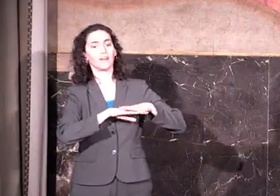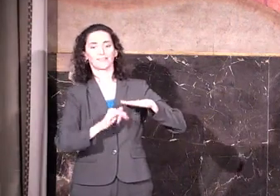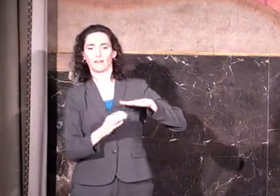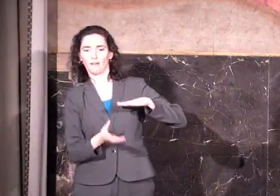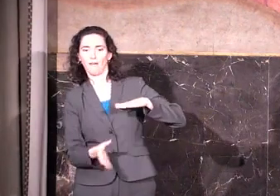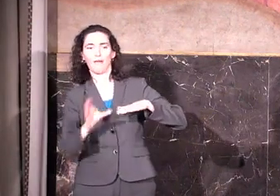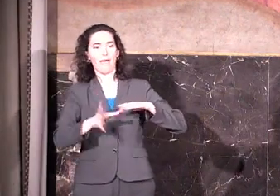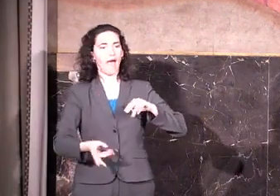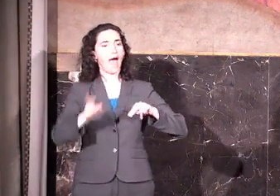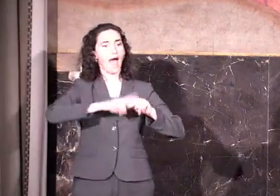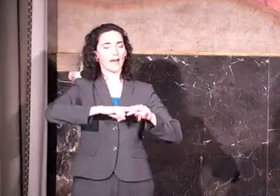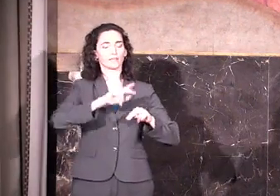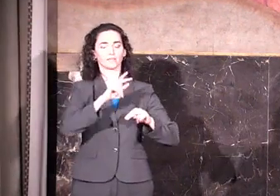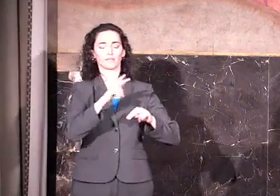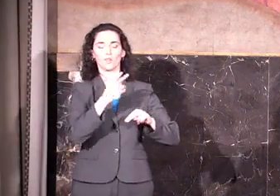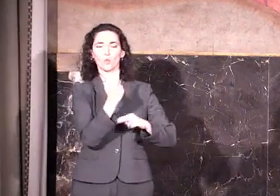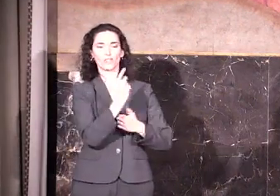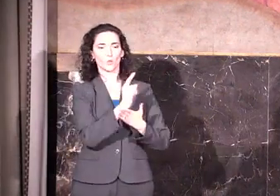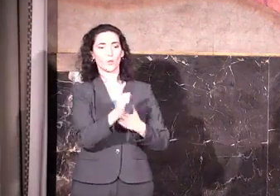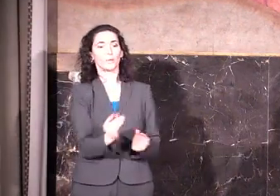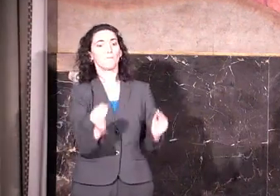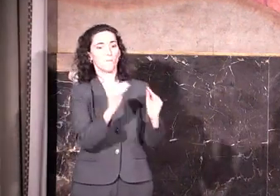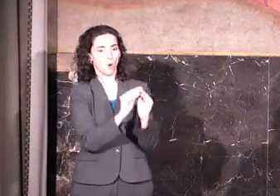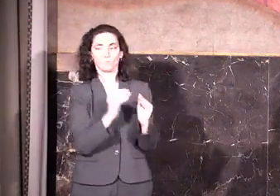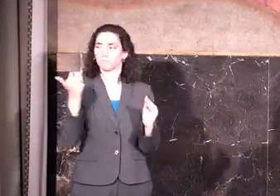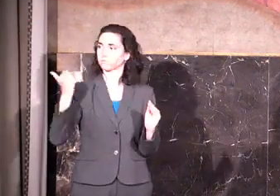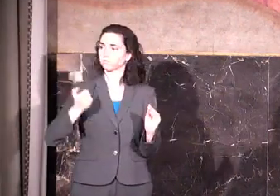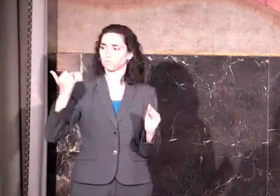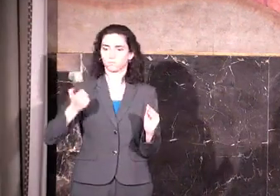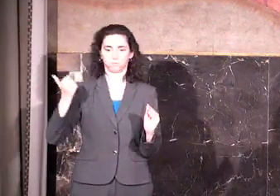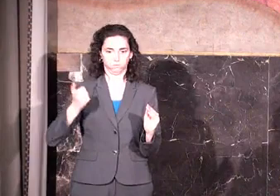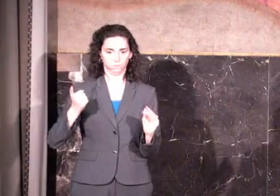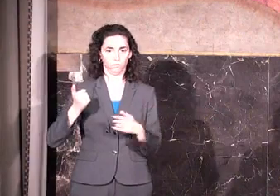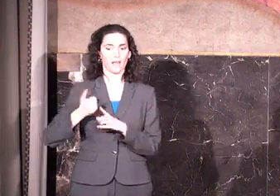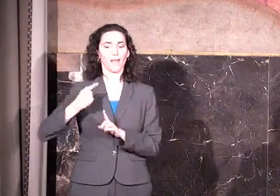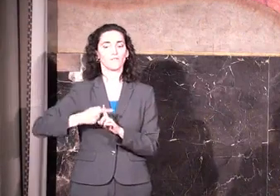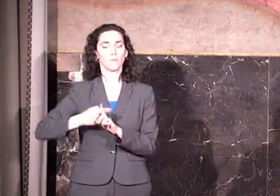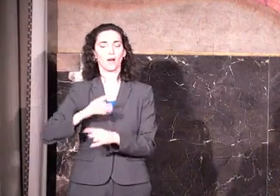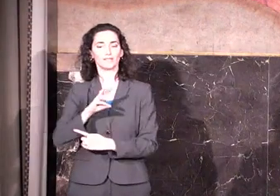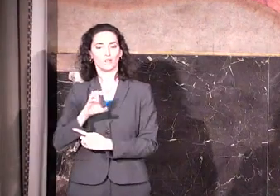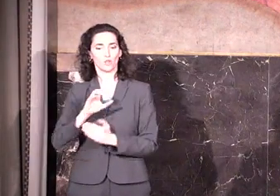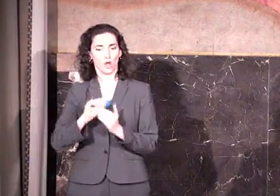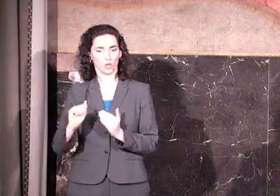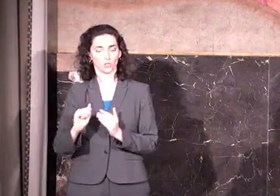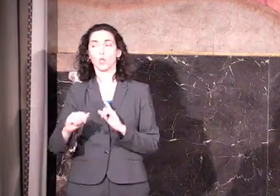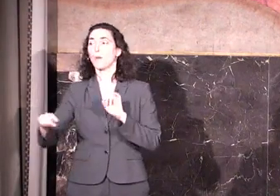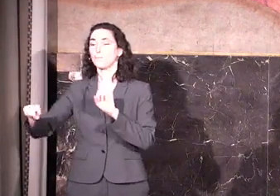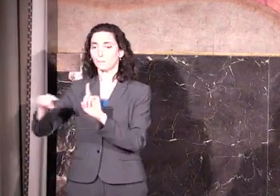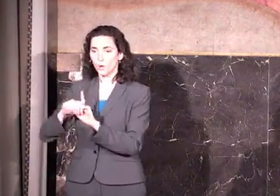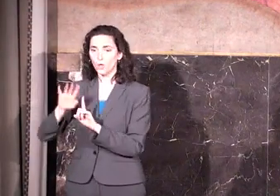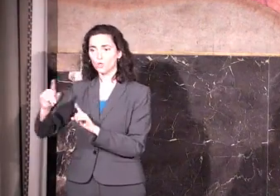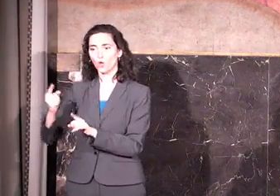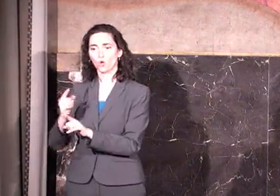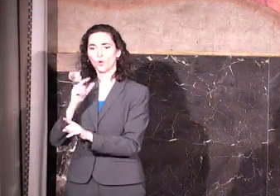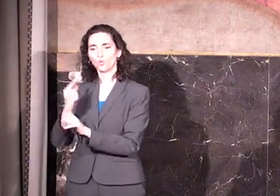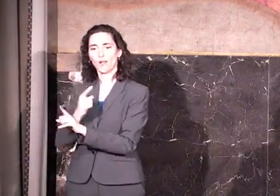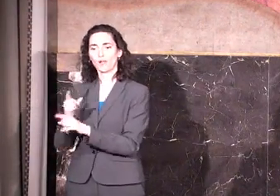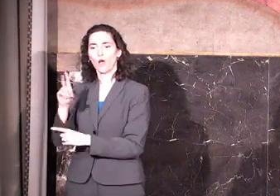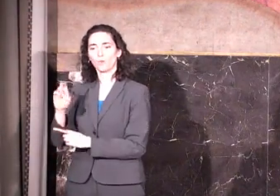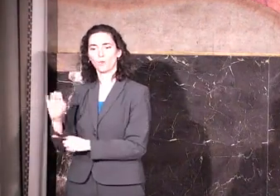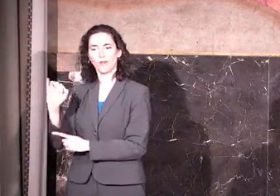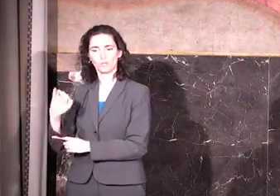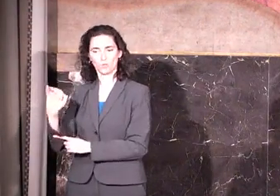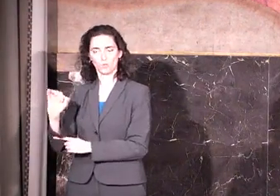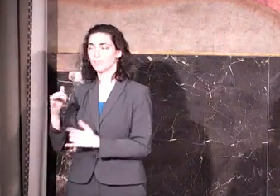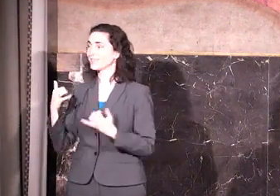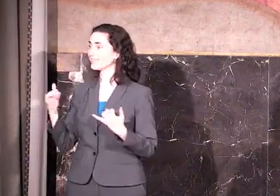receive 13 weeks of additional benefits of $600 in addition to regular unemployment insurance,